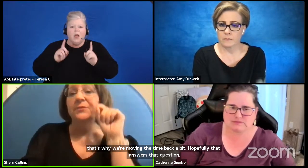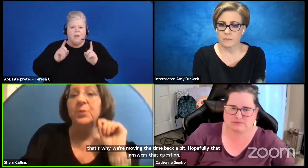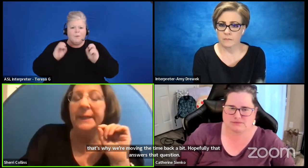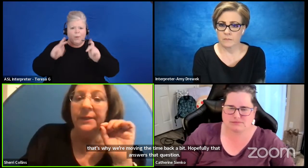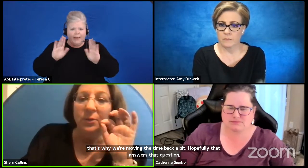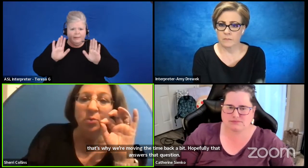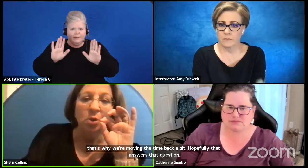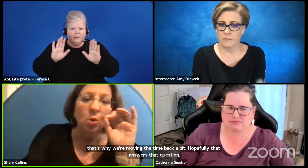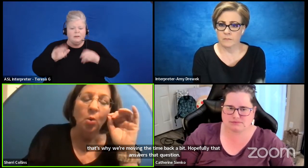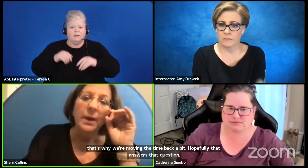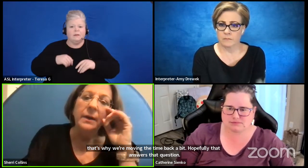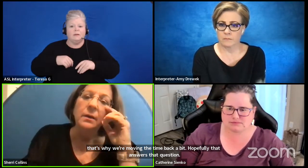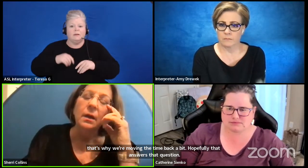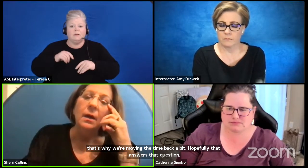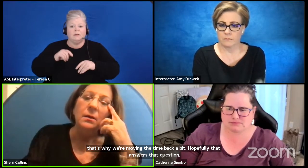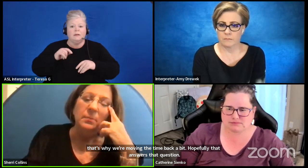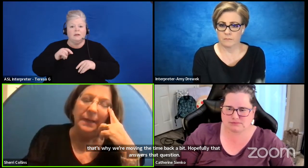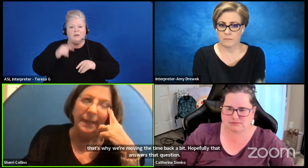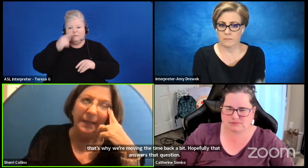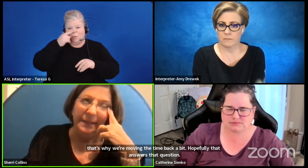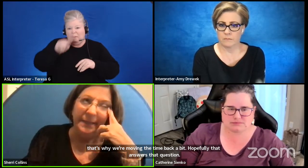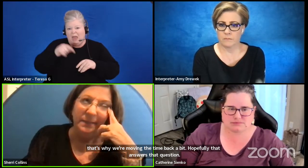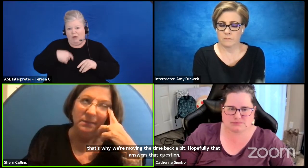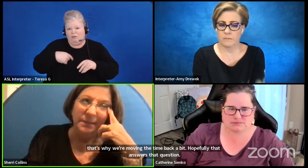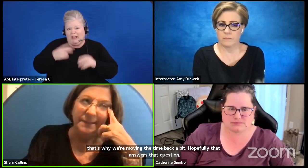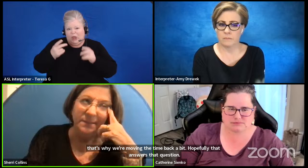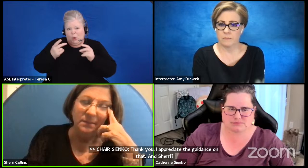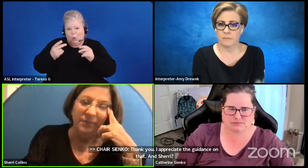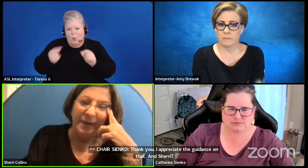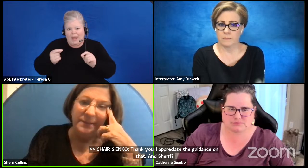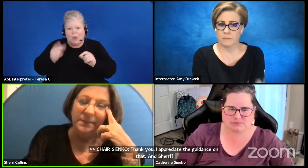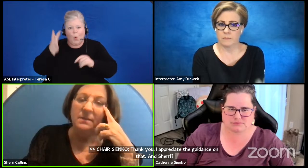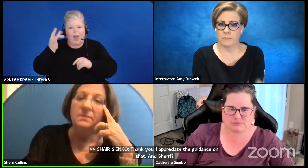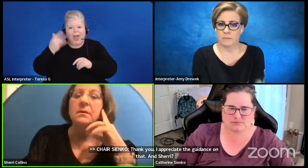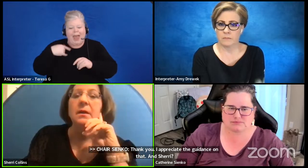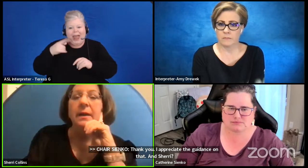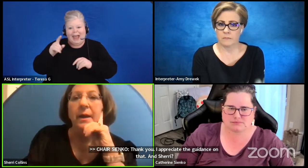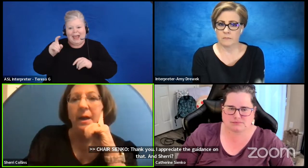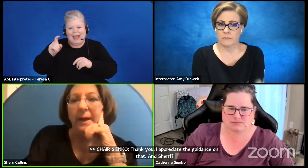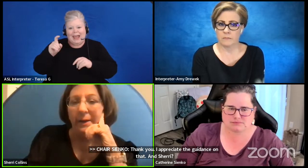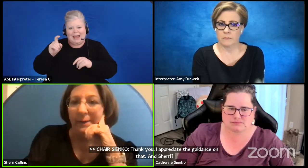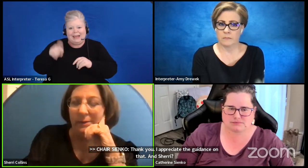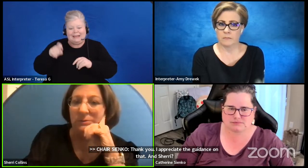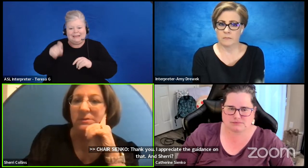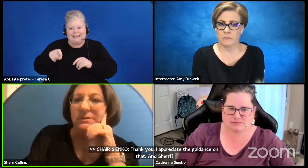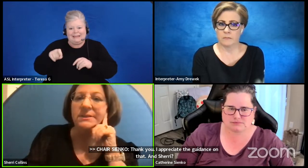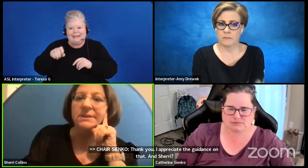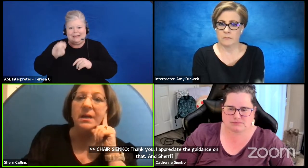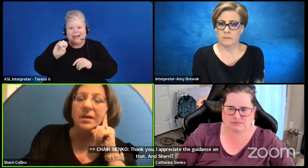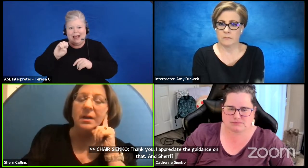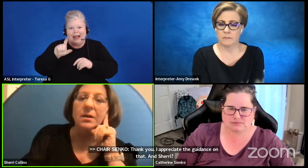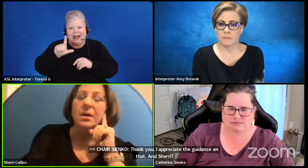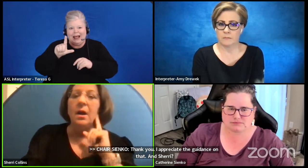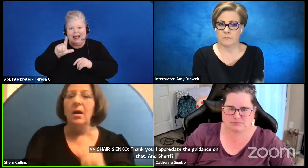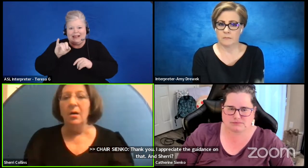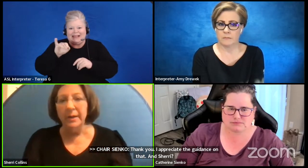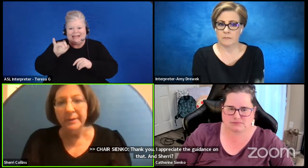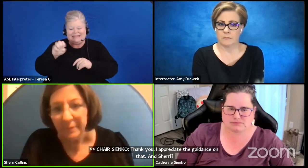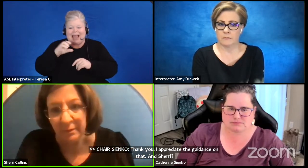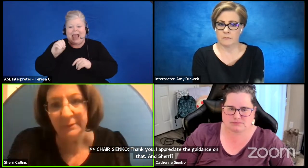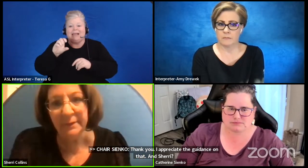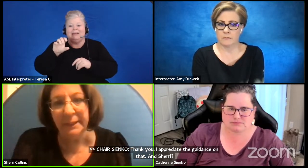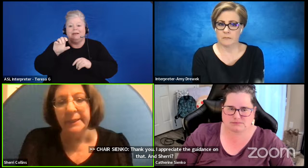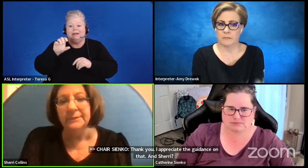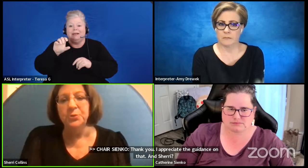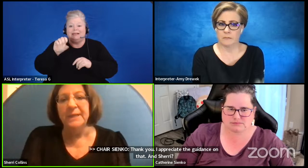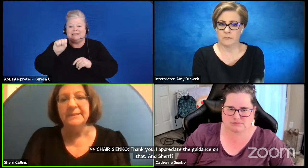Because if we can do real quick, I need at least advice and Stella